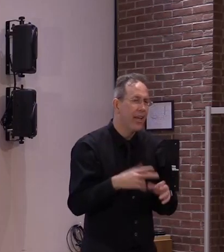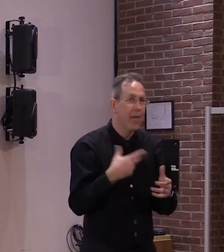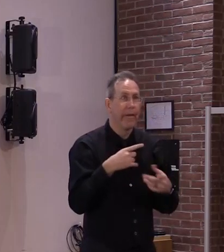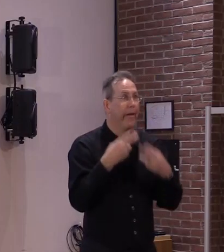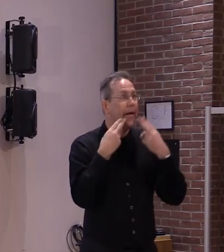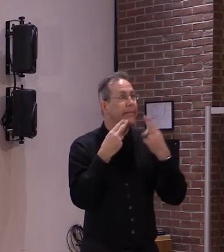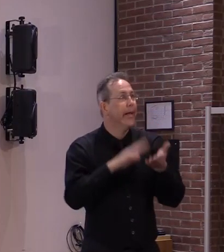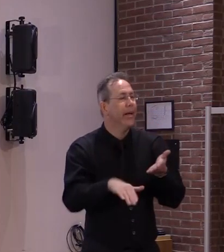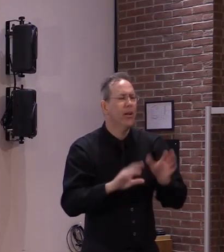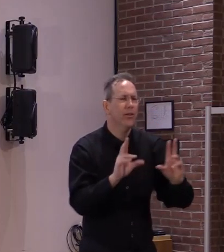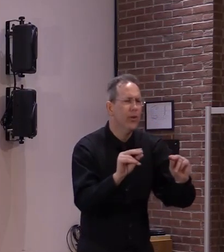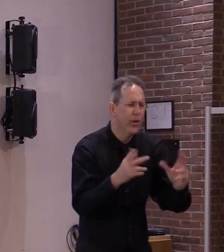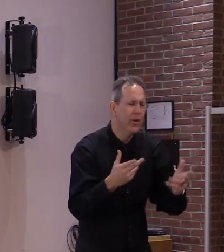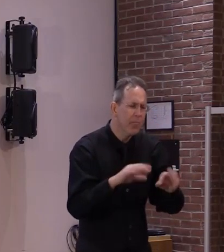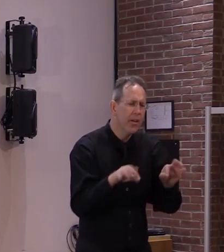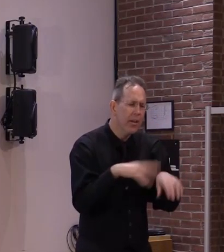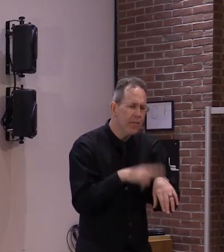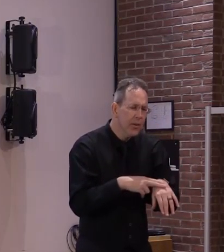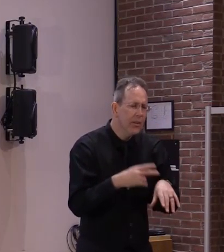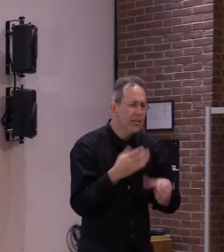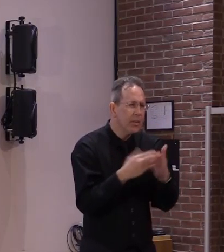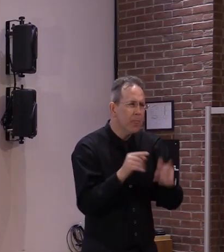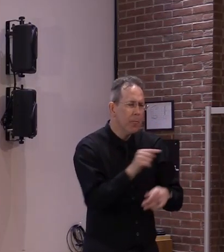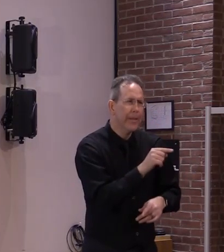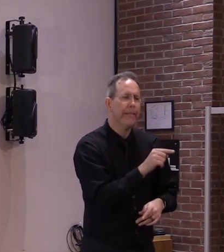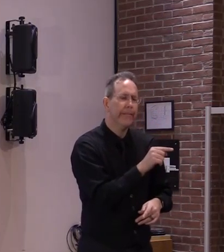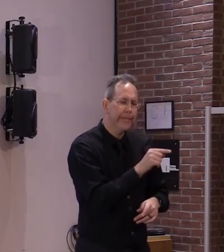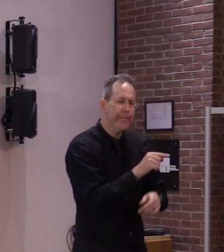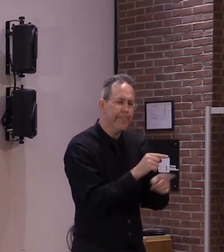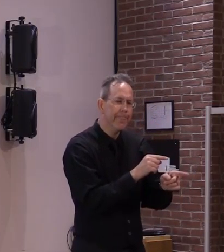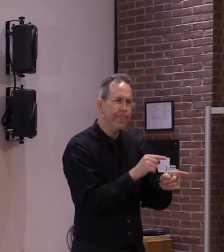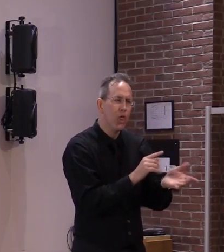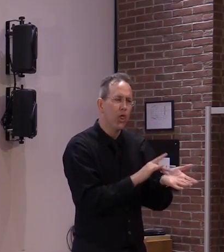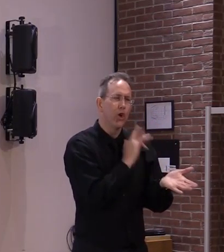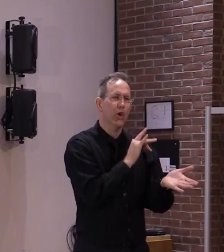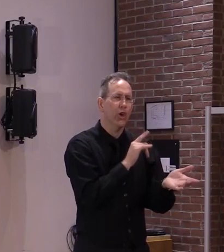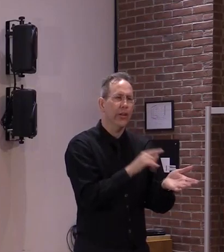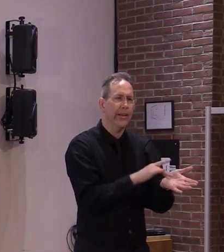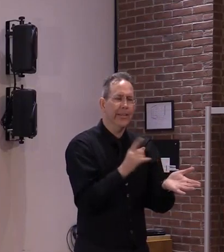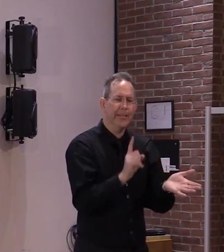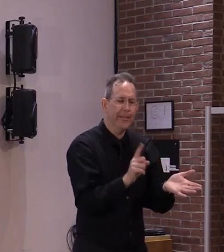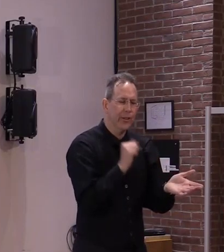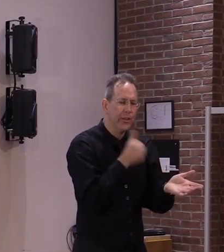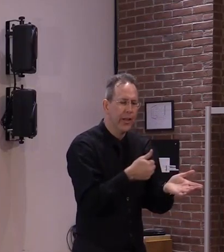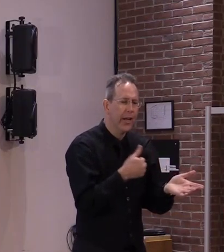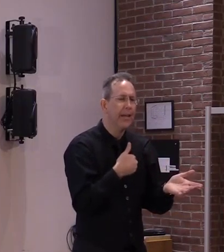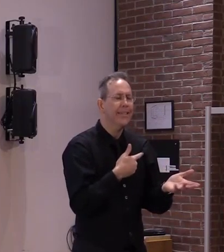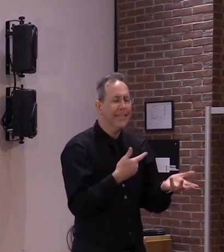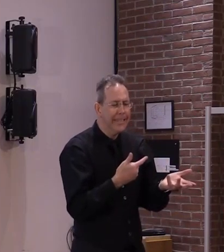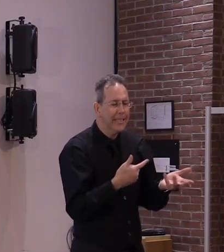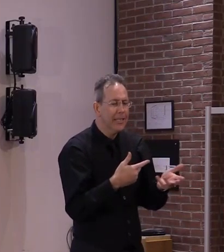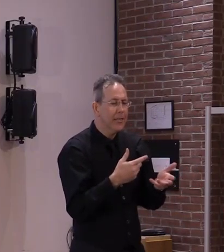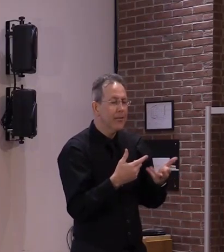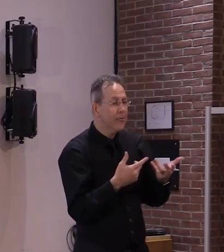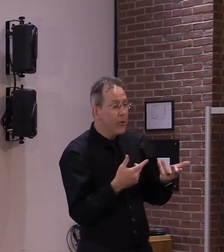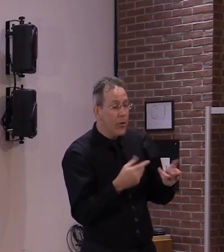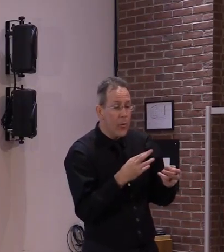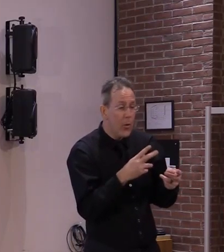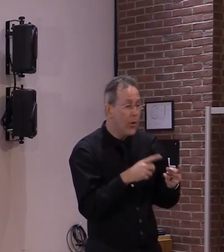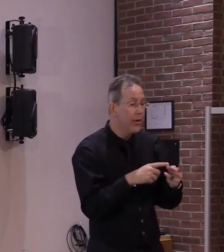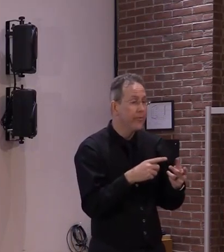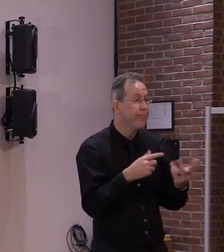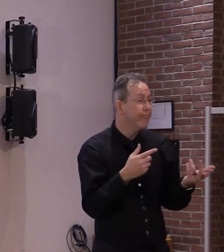or two, that at the end of the day, there was extra dosage, and instead of wasting that dosage, they used